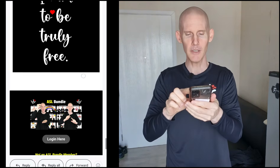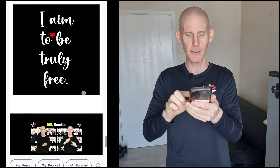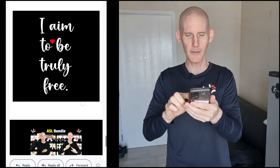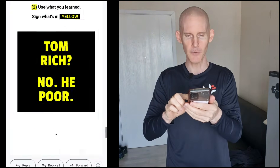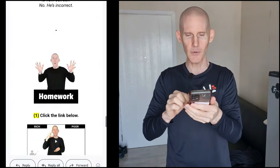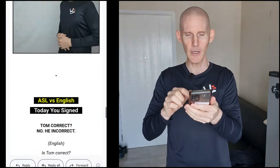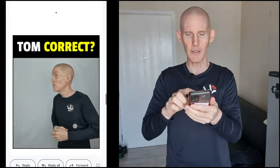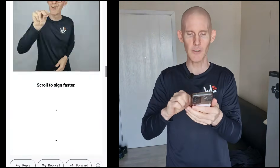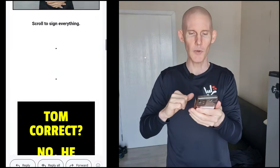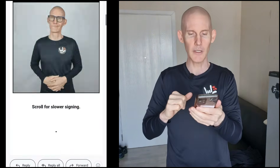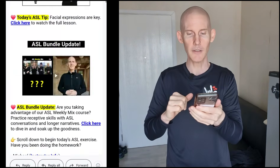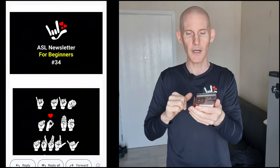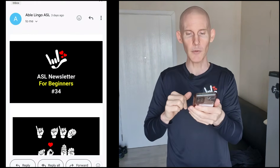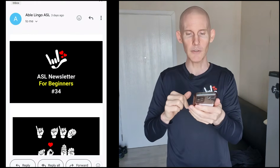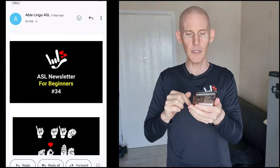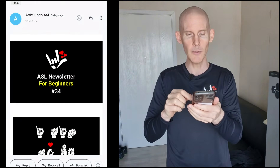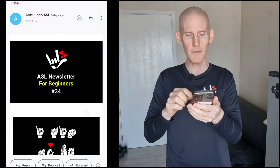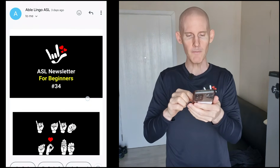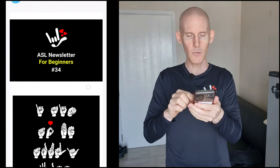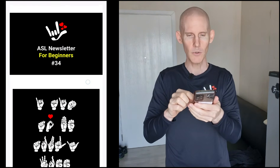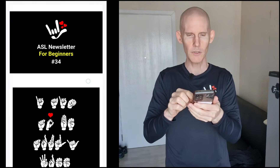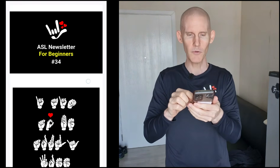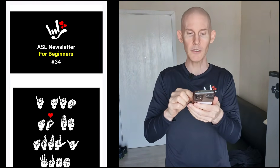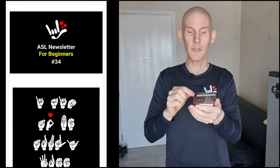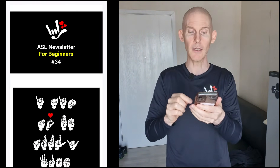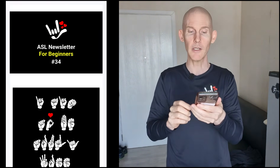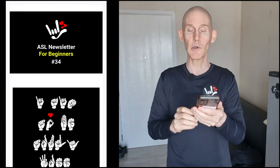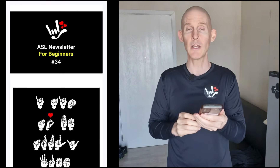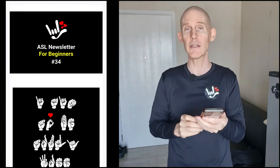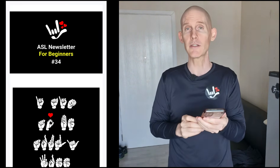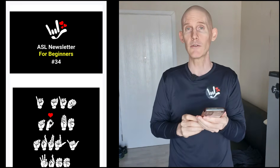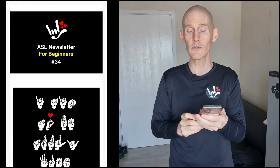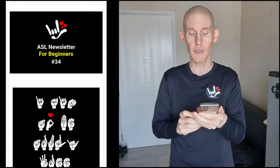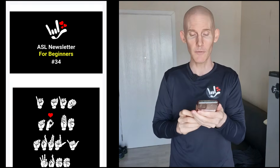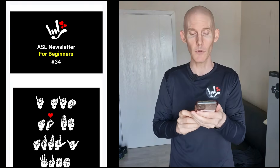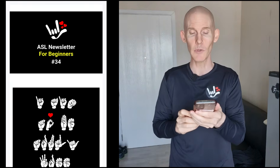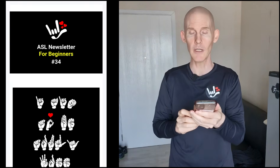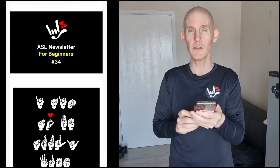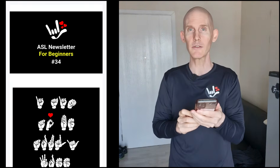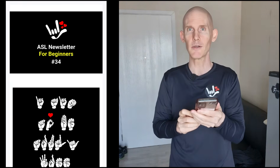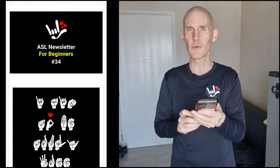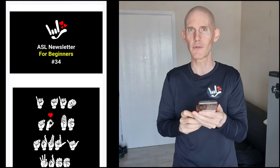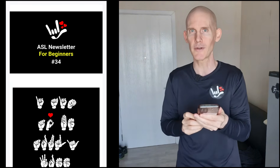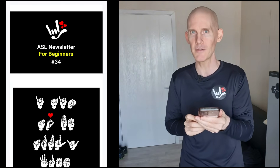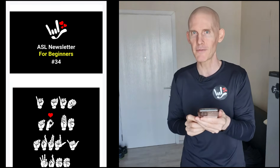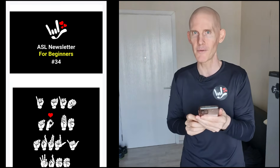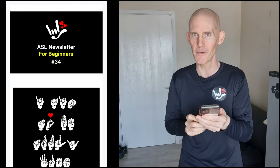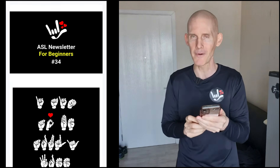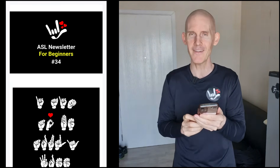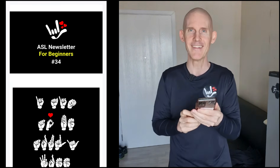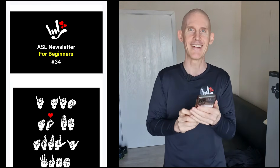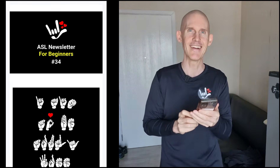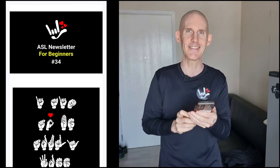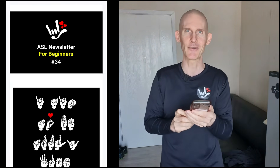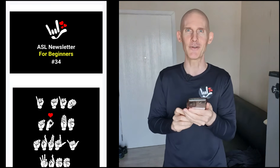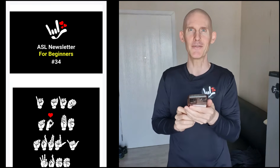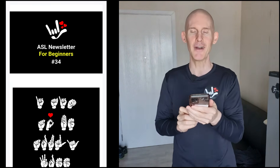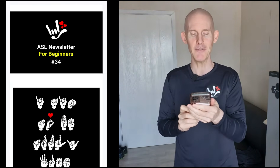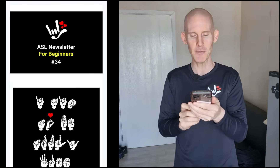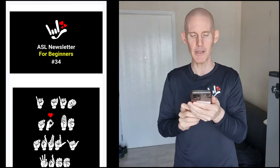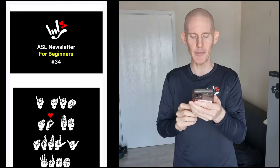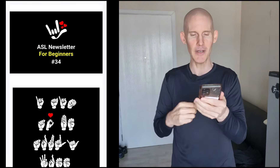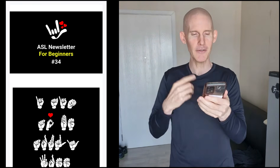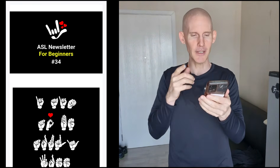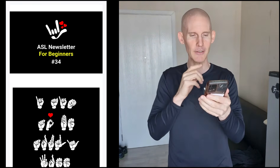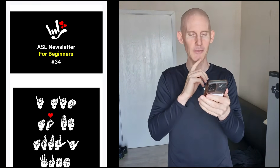me see here. What do we got? Let's go back to the top of this email. We just finished talking about the ASL Newsletter for Beginners, number 34, right? So